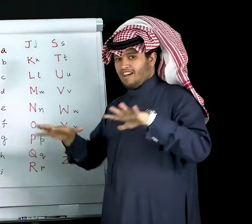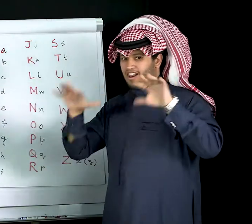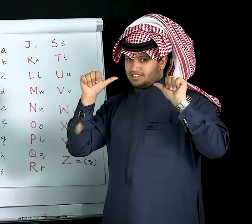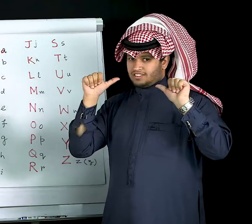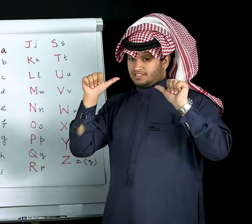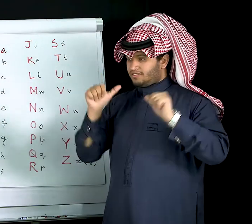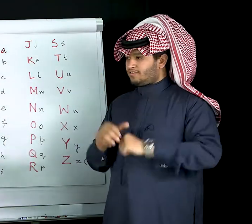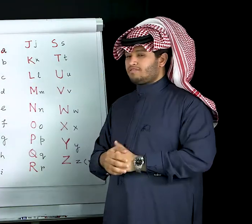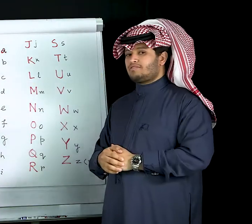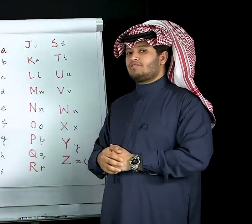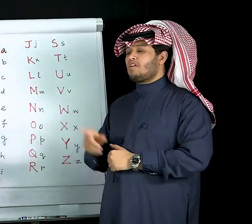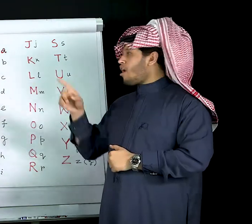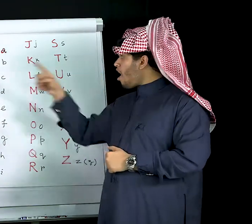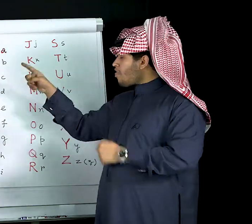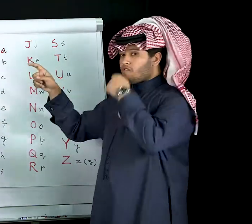Now it is written here.